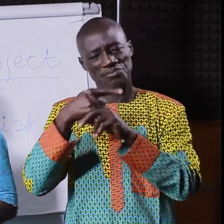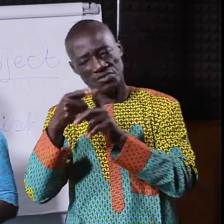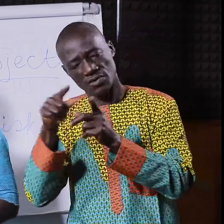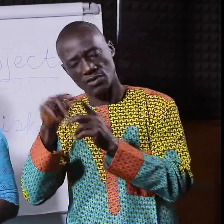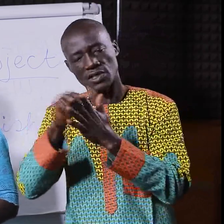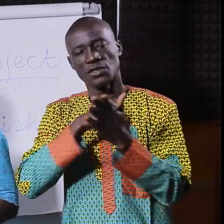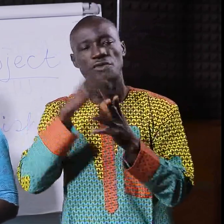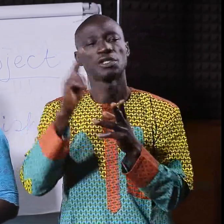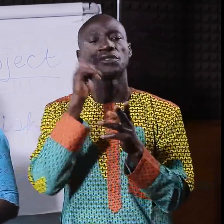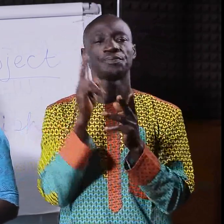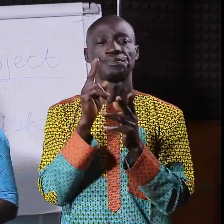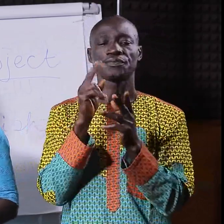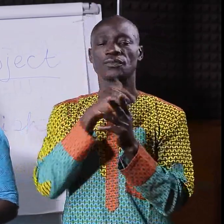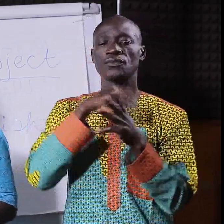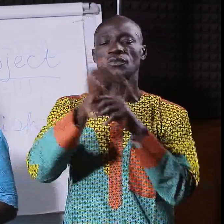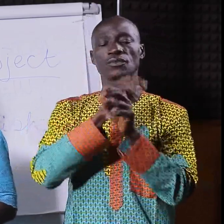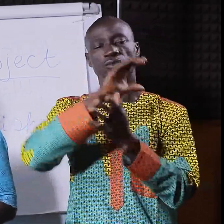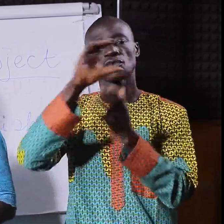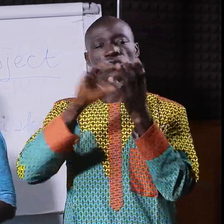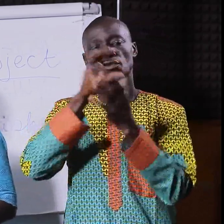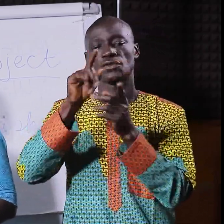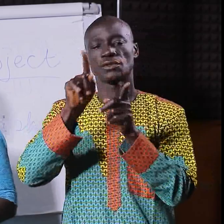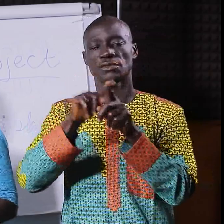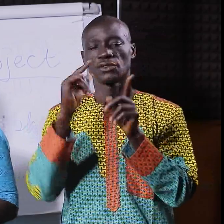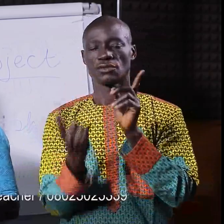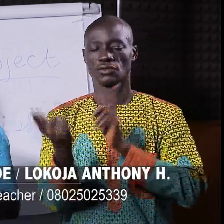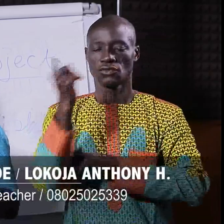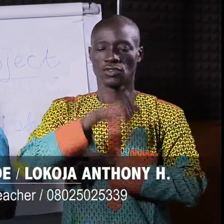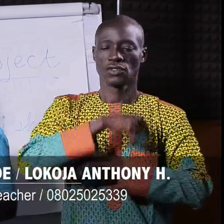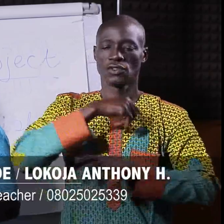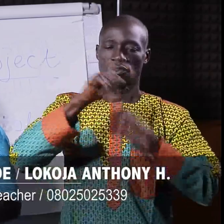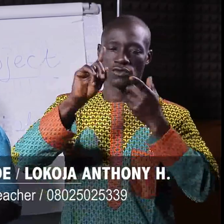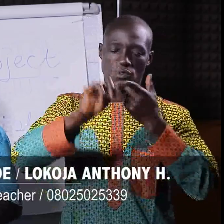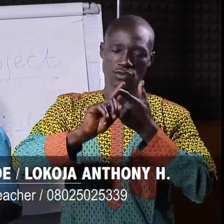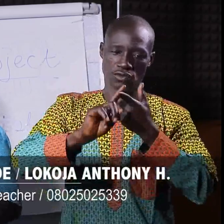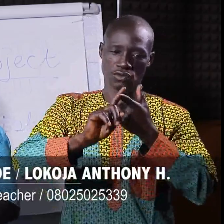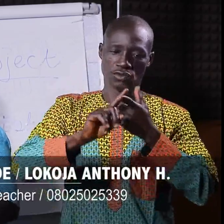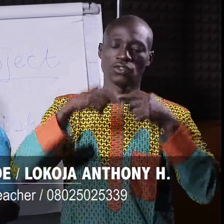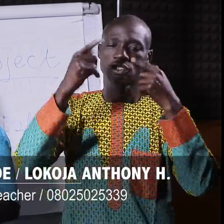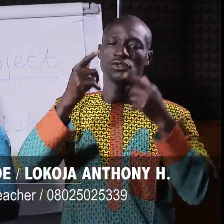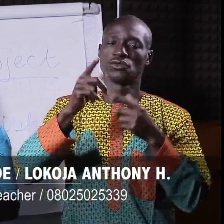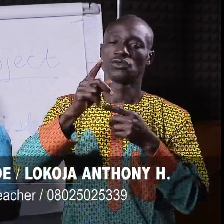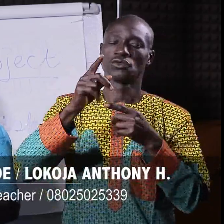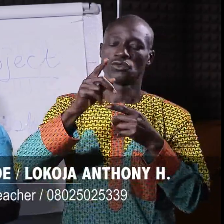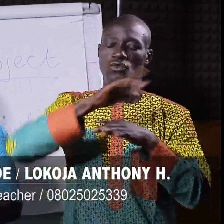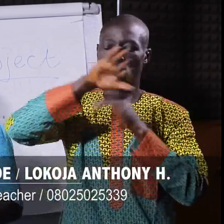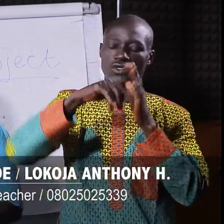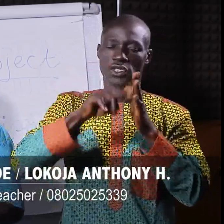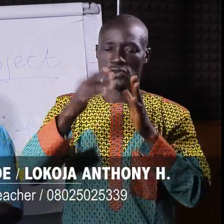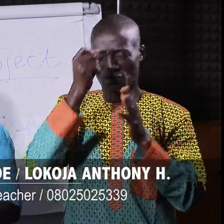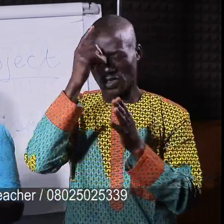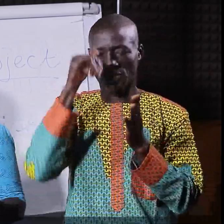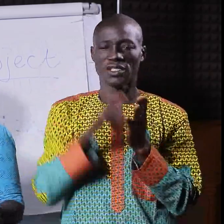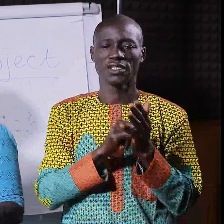use. Most times we get confused, but today we are here to throw in more light so that we'll get clarification